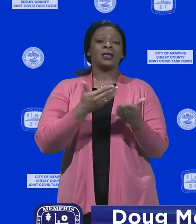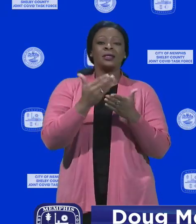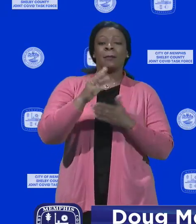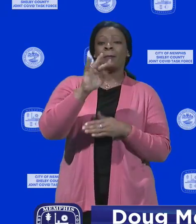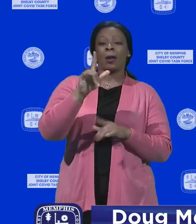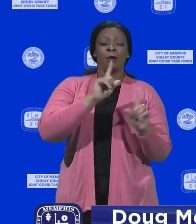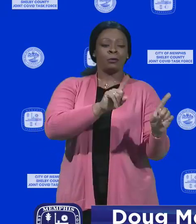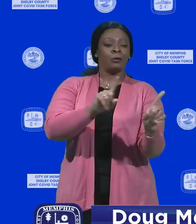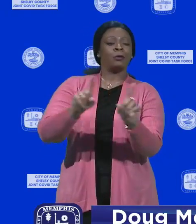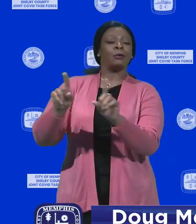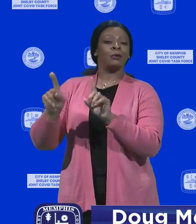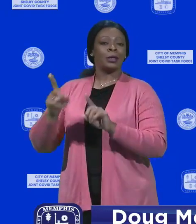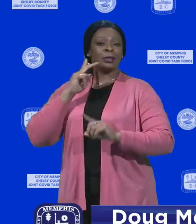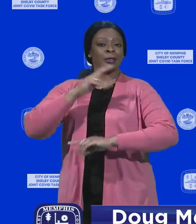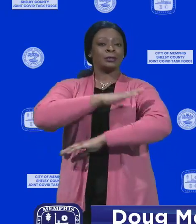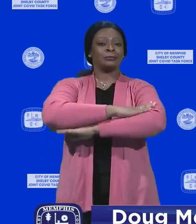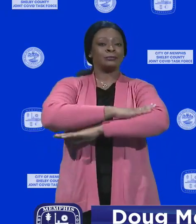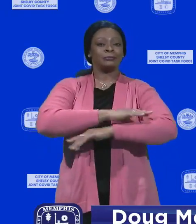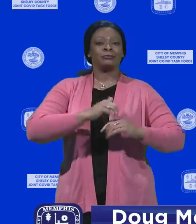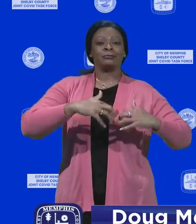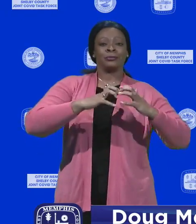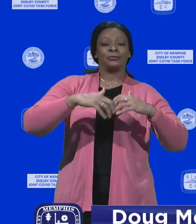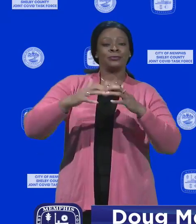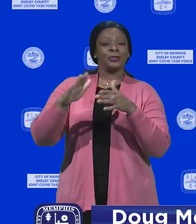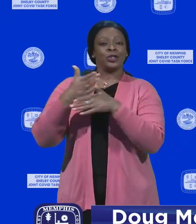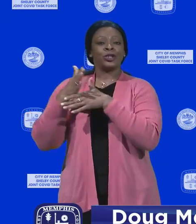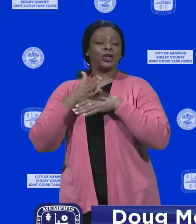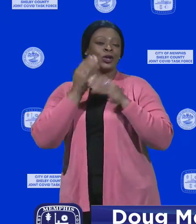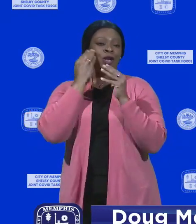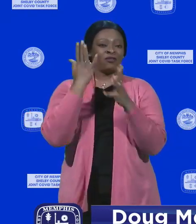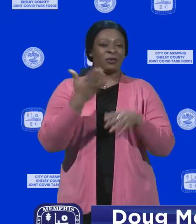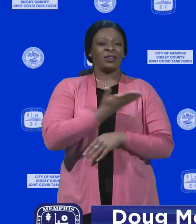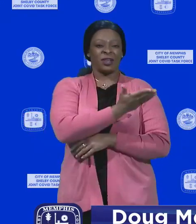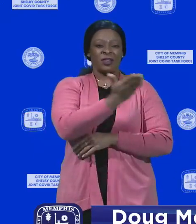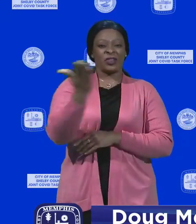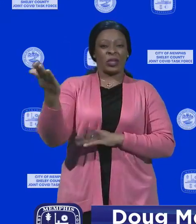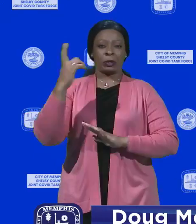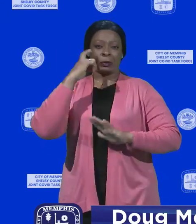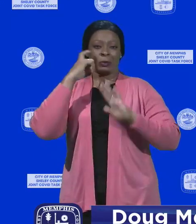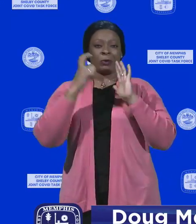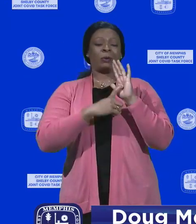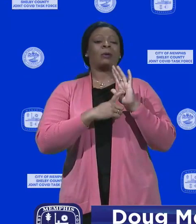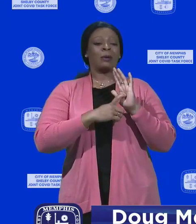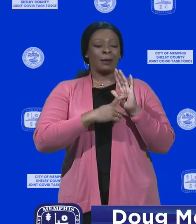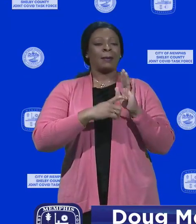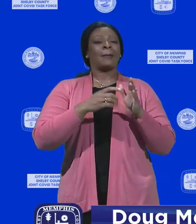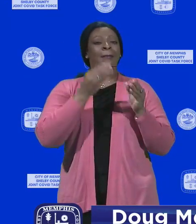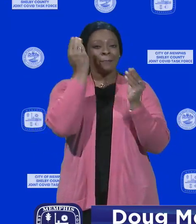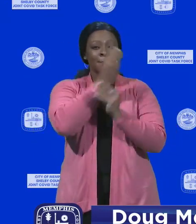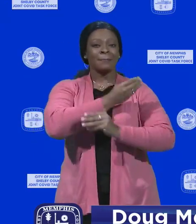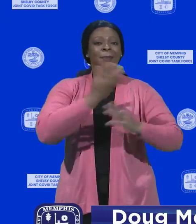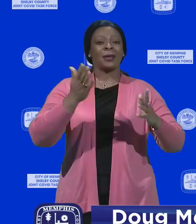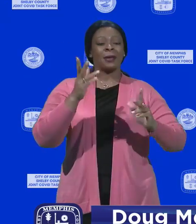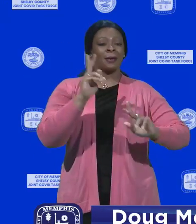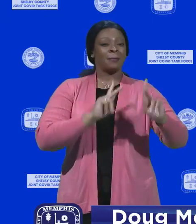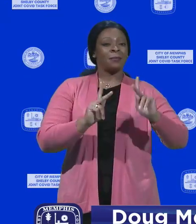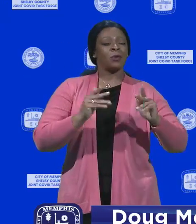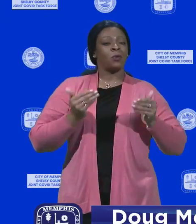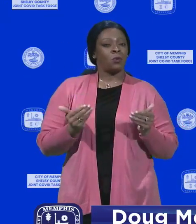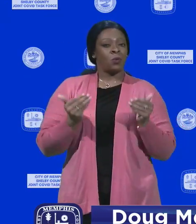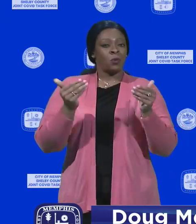So you should see our street teams out there sharing information with individuals, trying to encourage